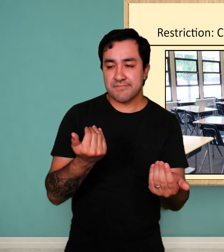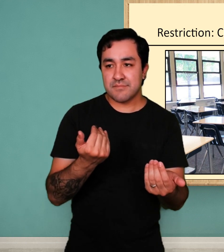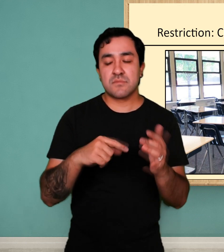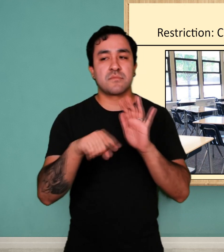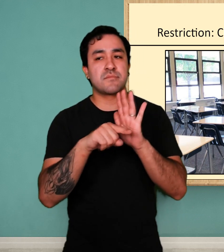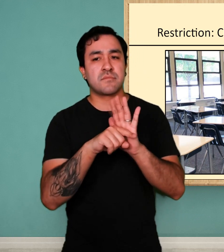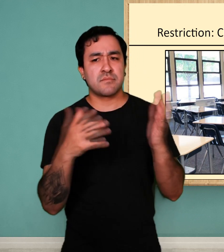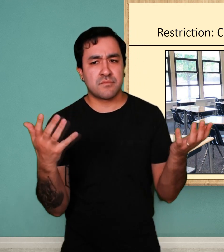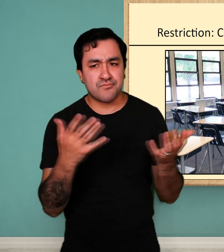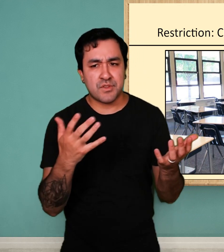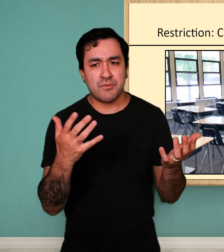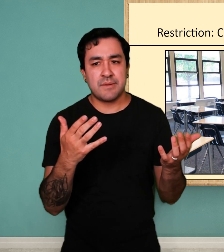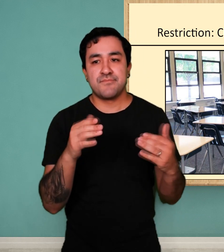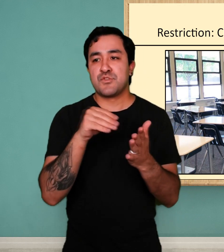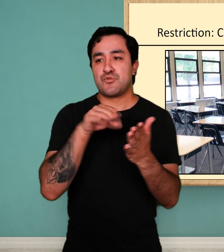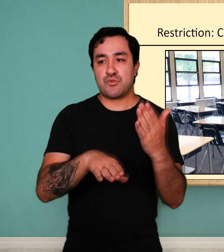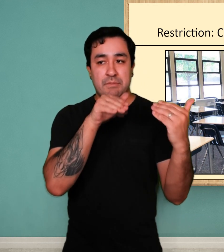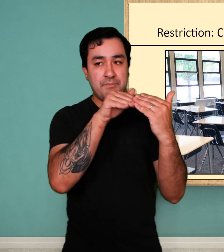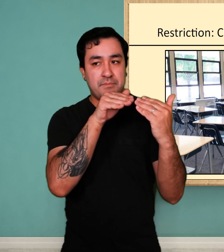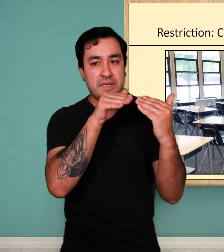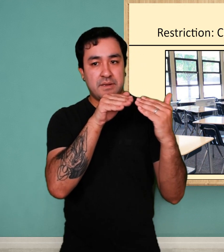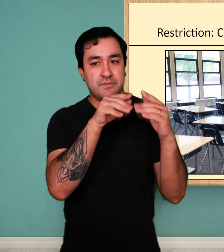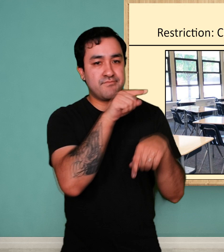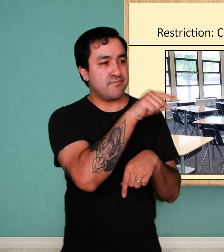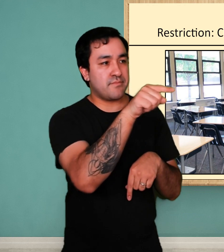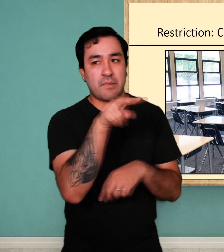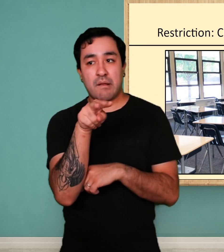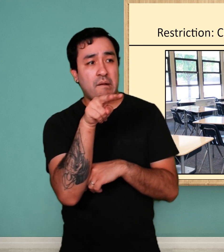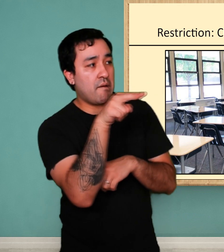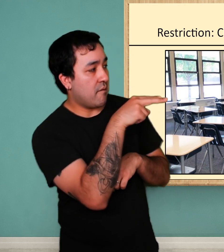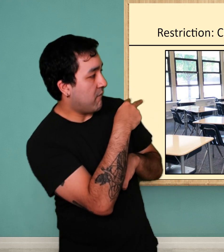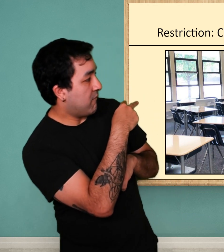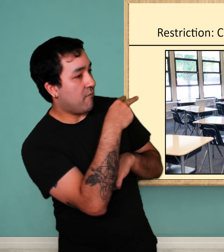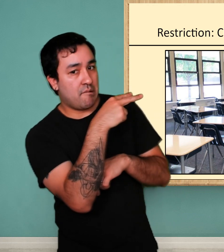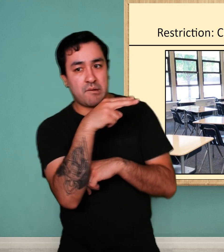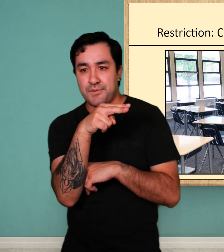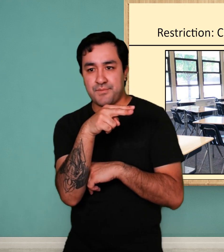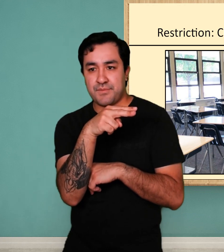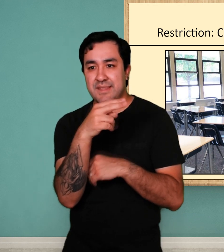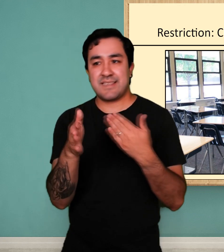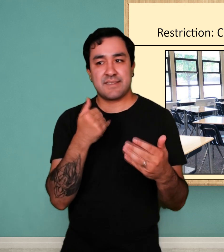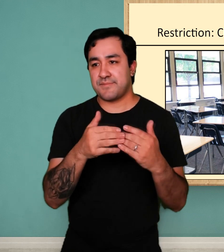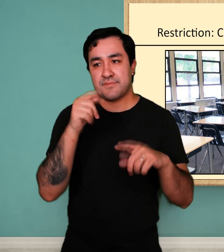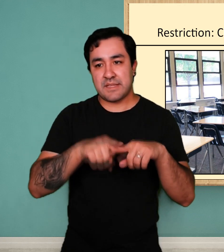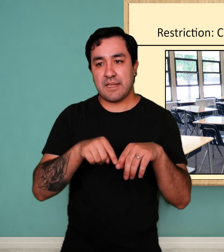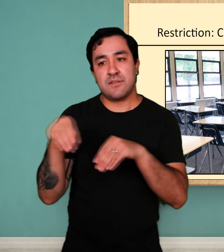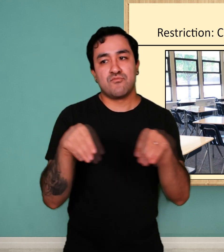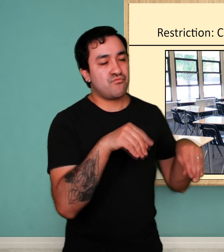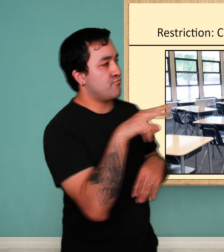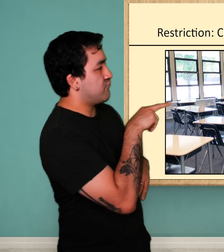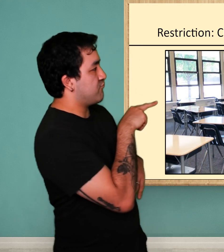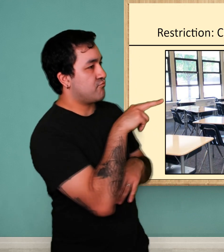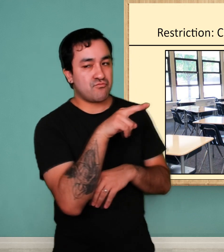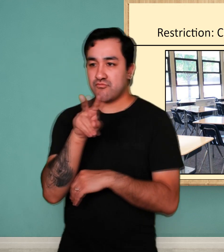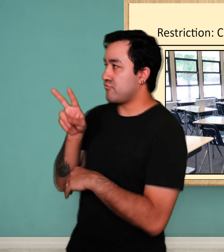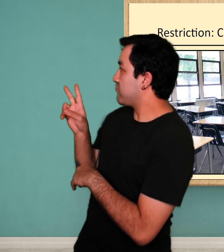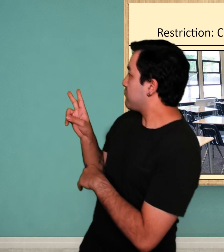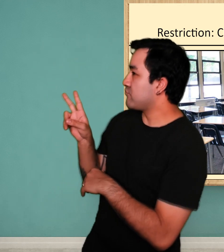deaf only, is students' inability to see each other. Especially if this were a deaf-only class, when students participate and